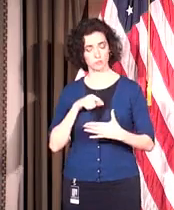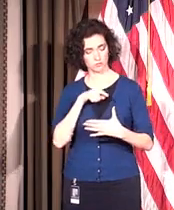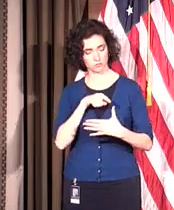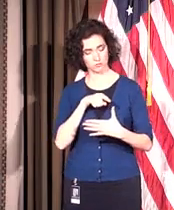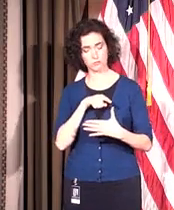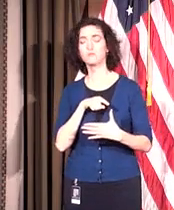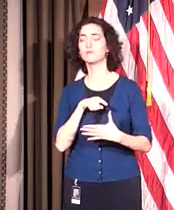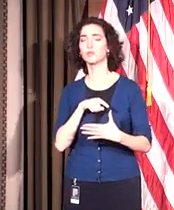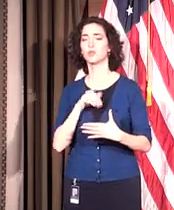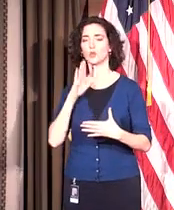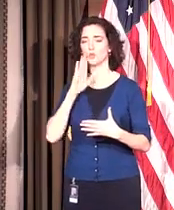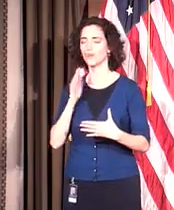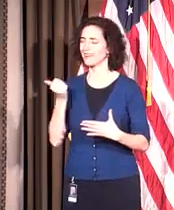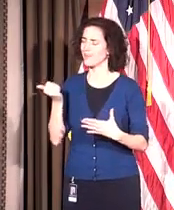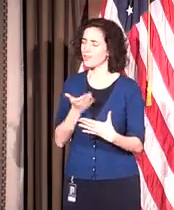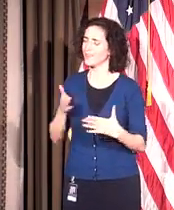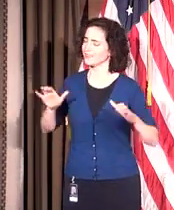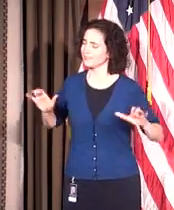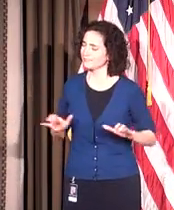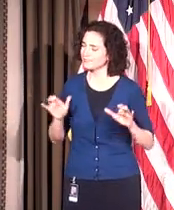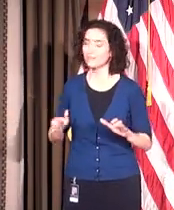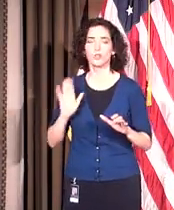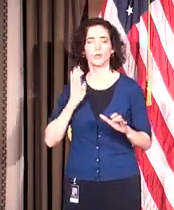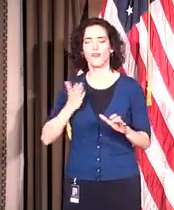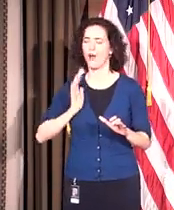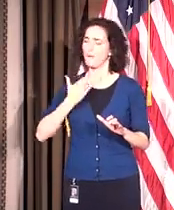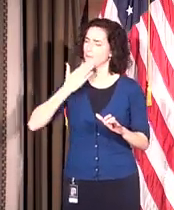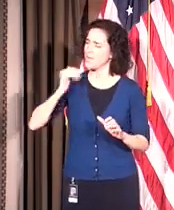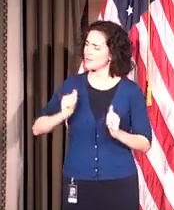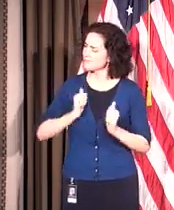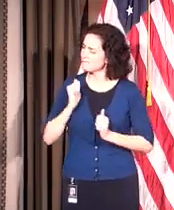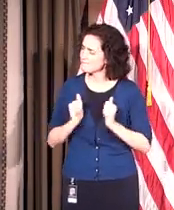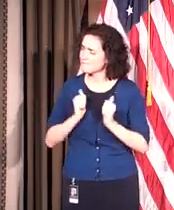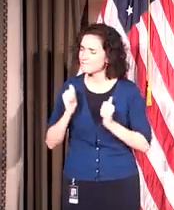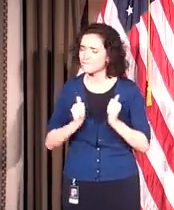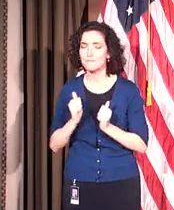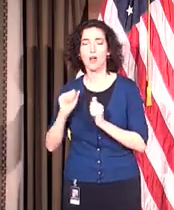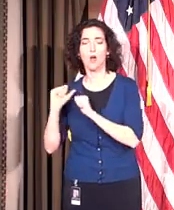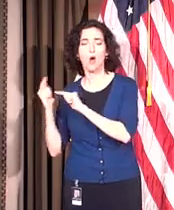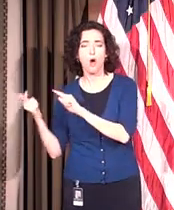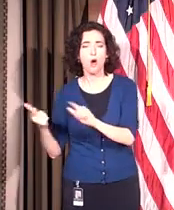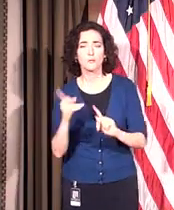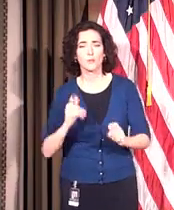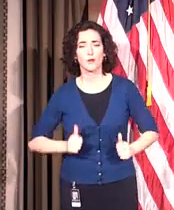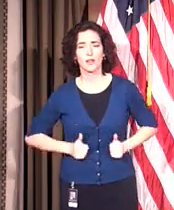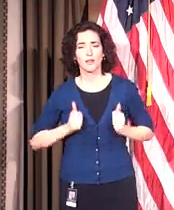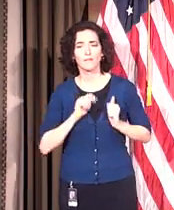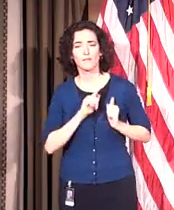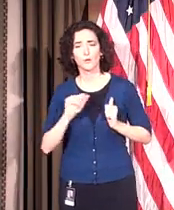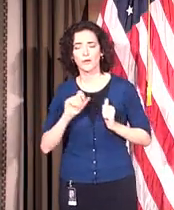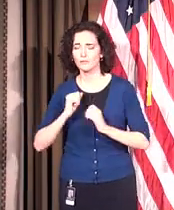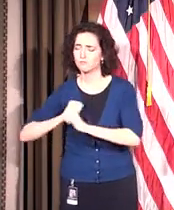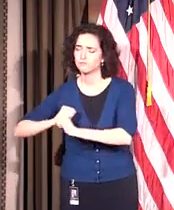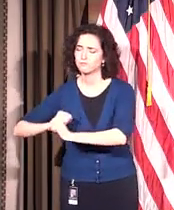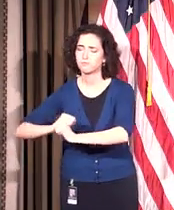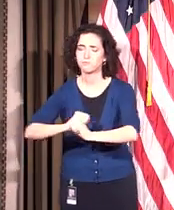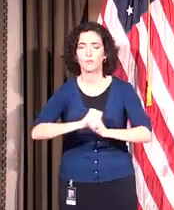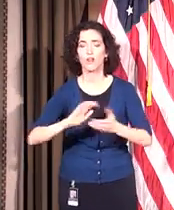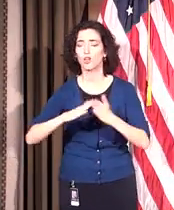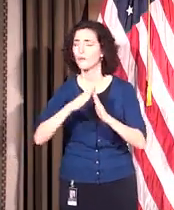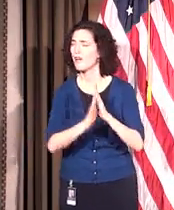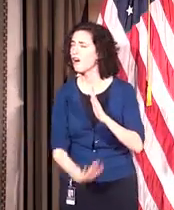everything possible. We will do our very best to protect all of our citizens and all of our